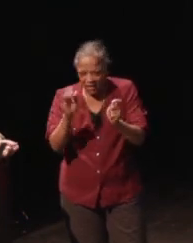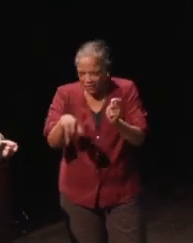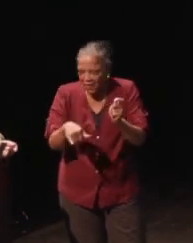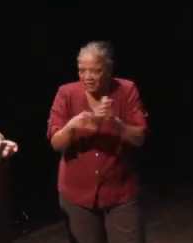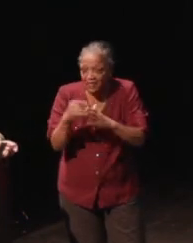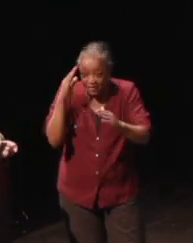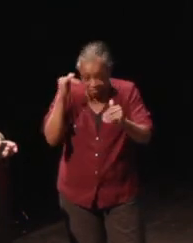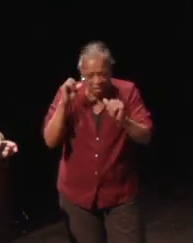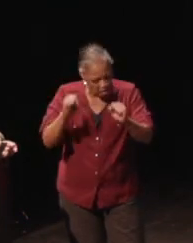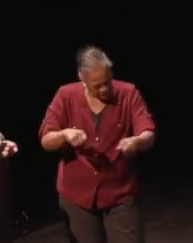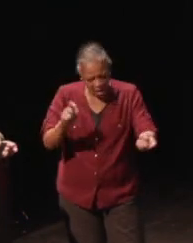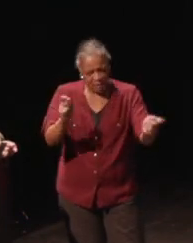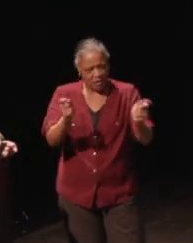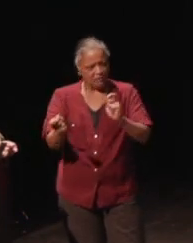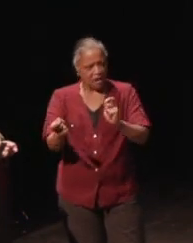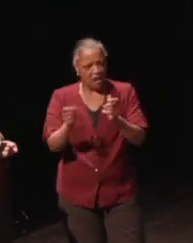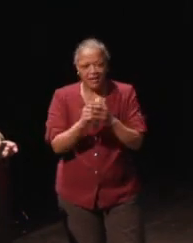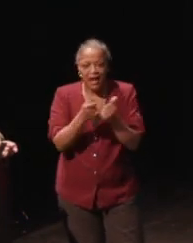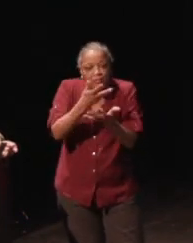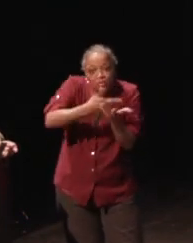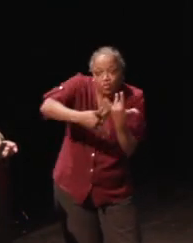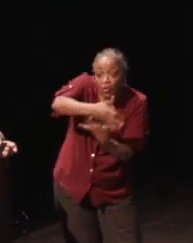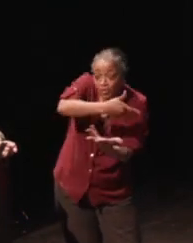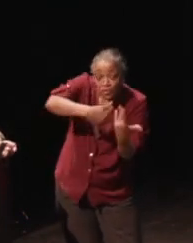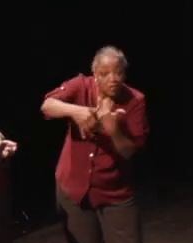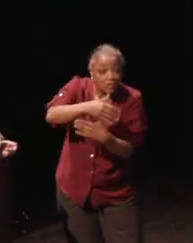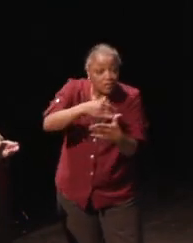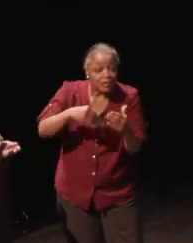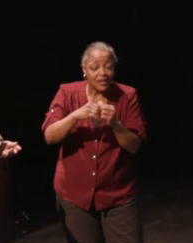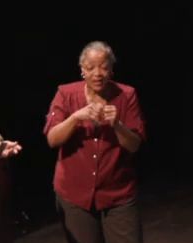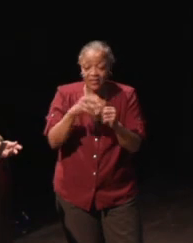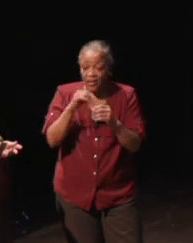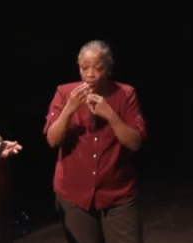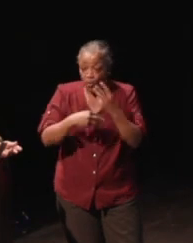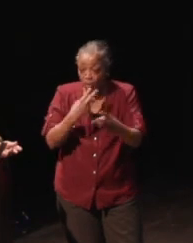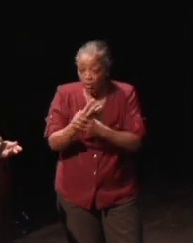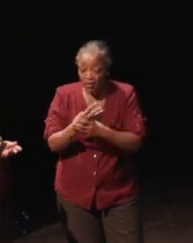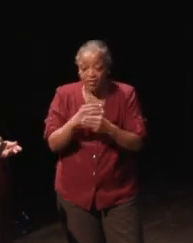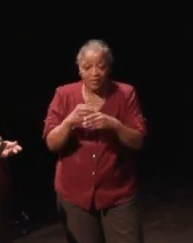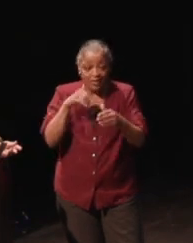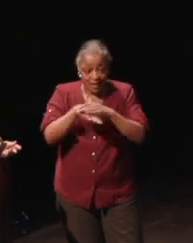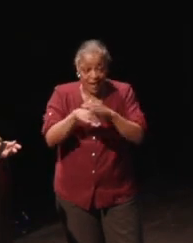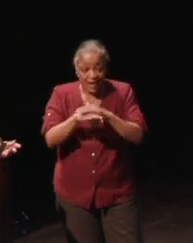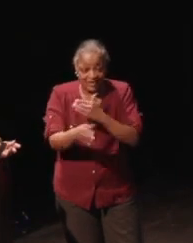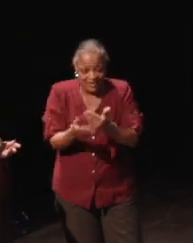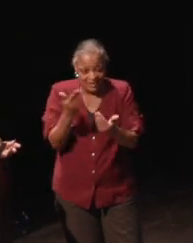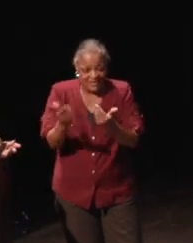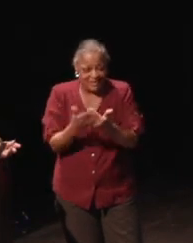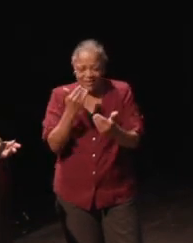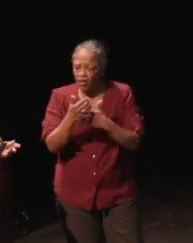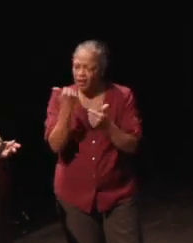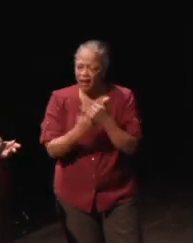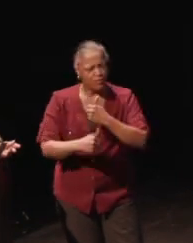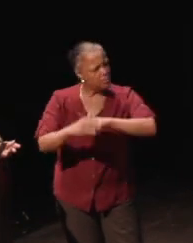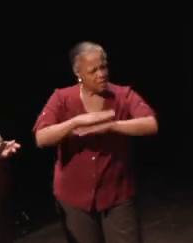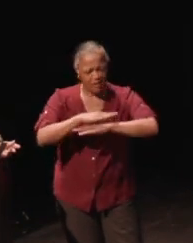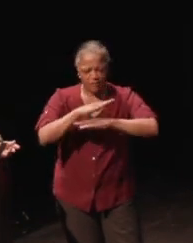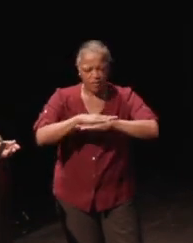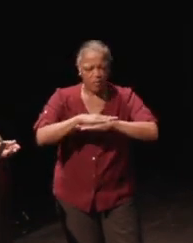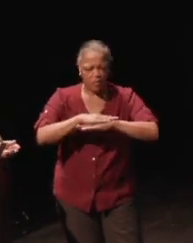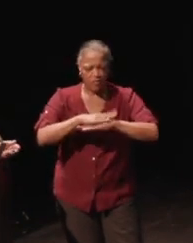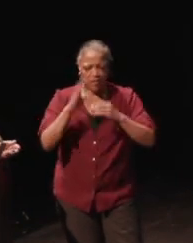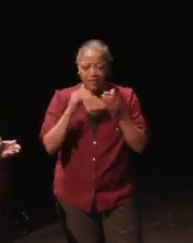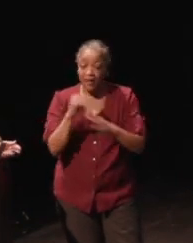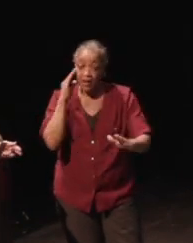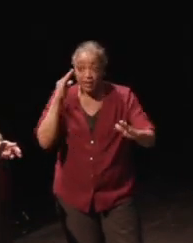They expect that they can be social in it. They expect that they can access it easily on every platform.